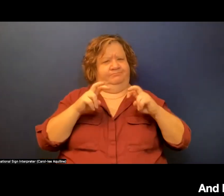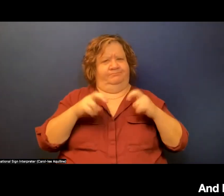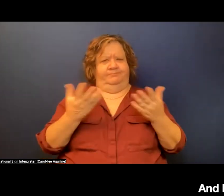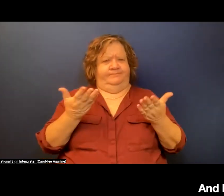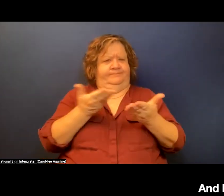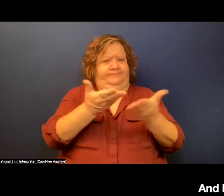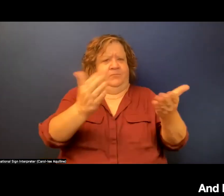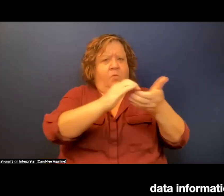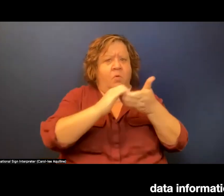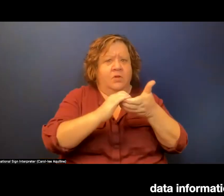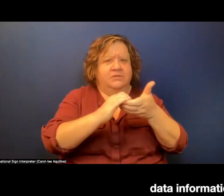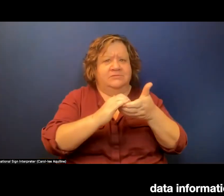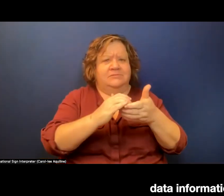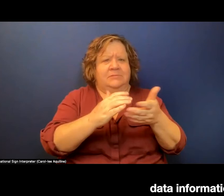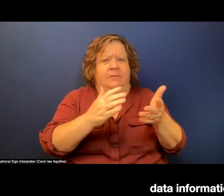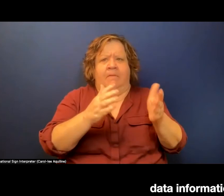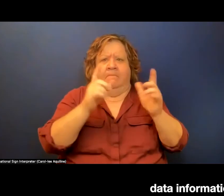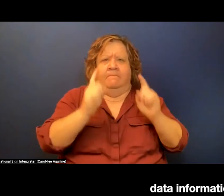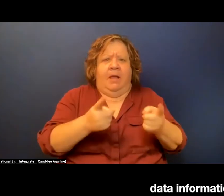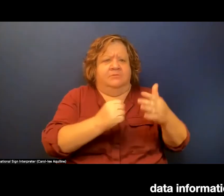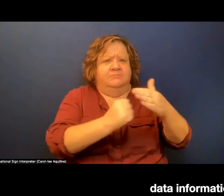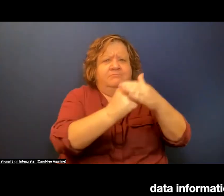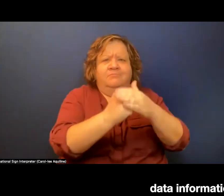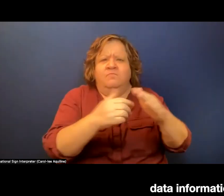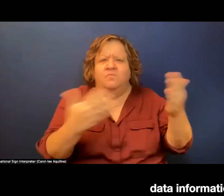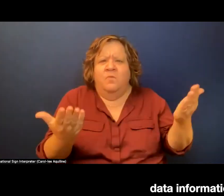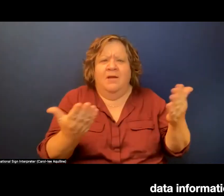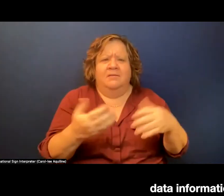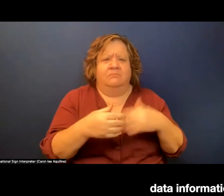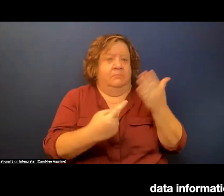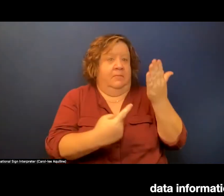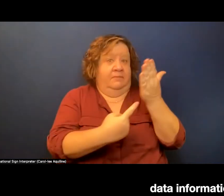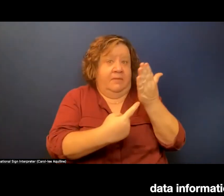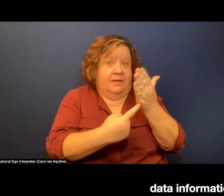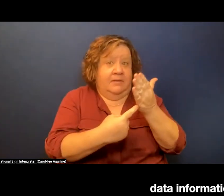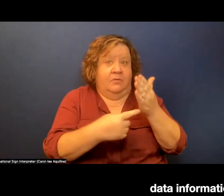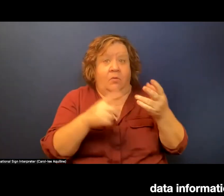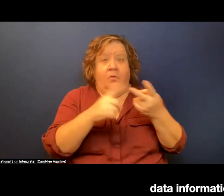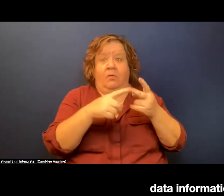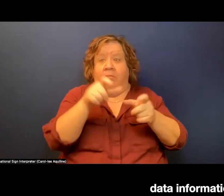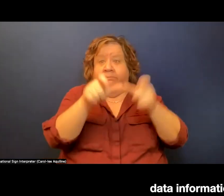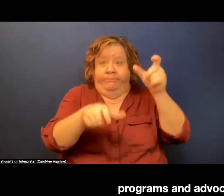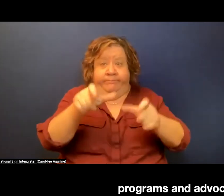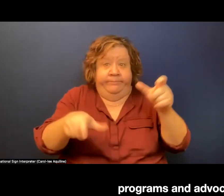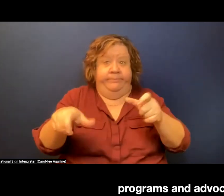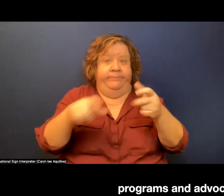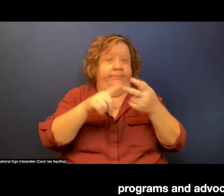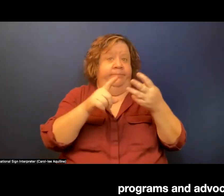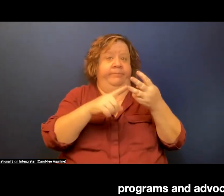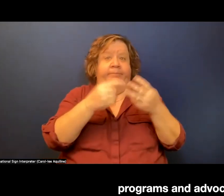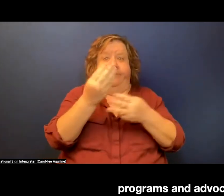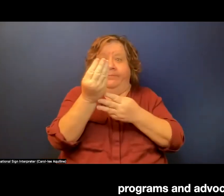at technical resources, we're looking at data or information, we're looking at financing to support